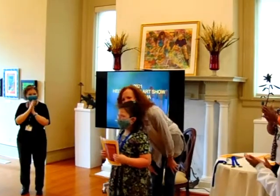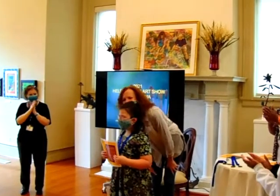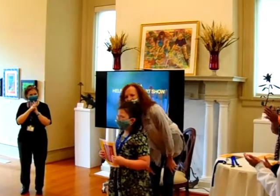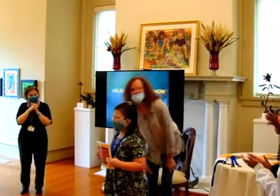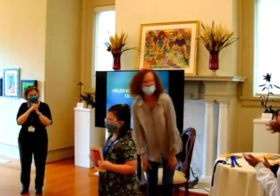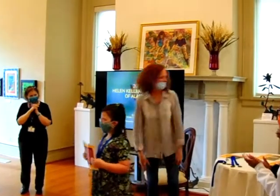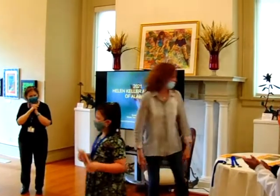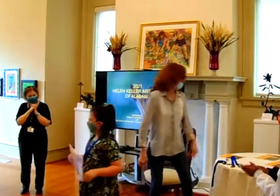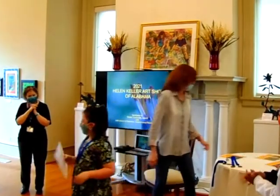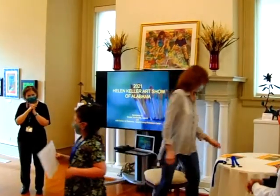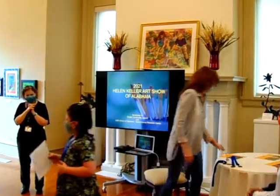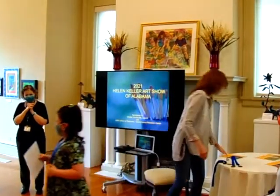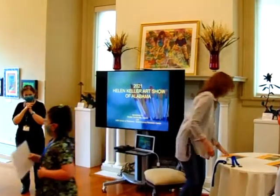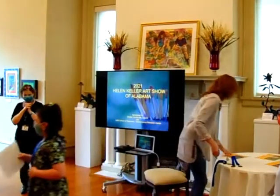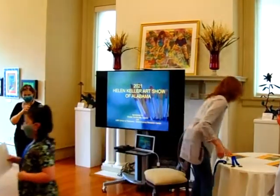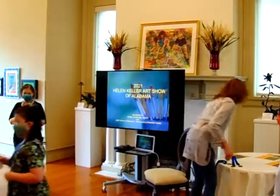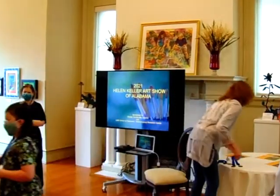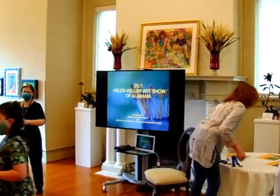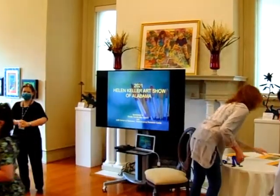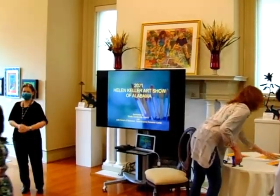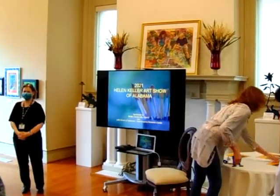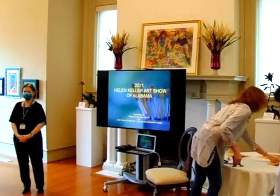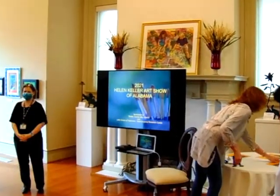Thank you, Jennifer.